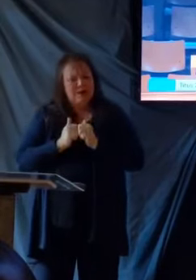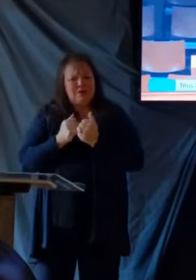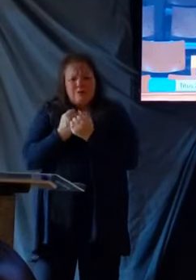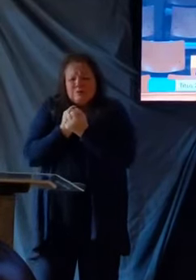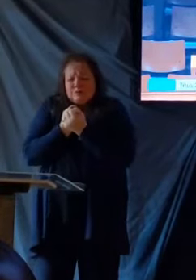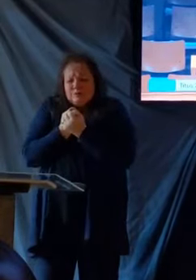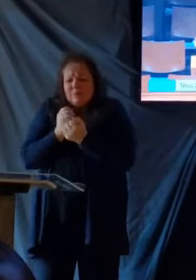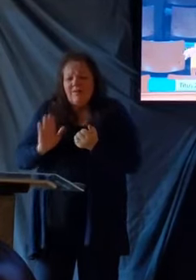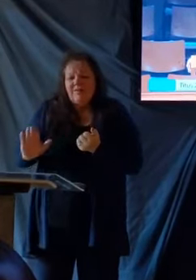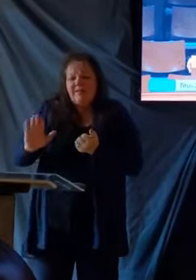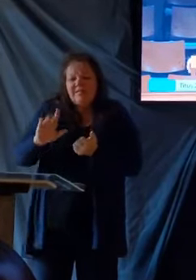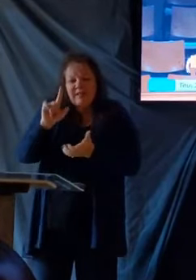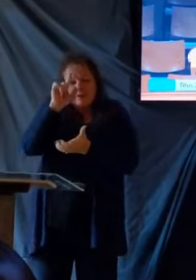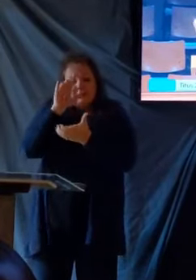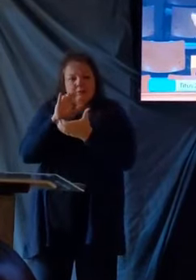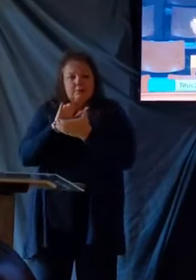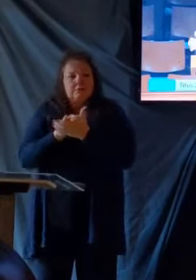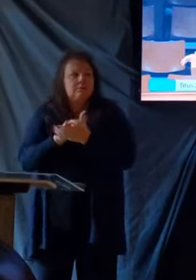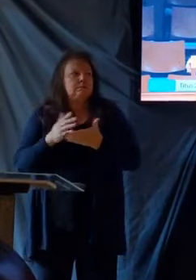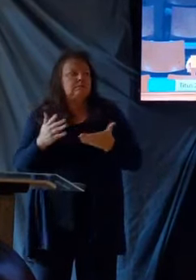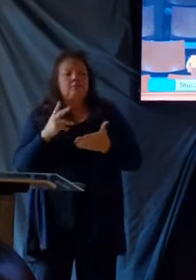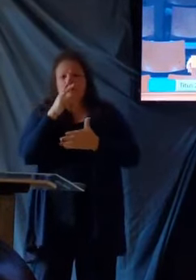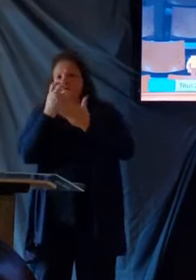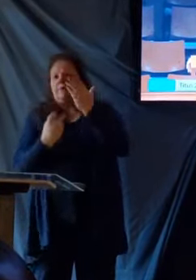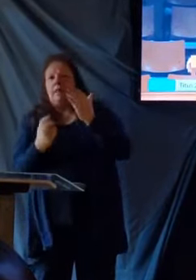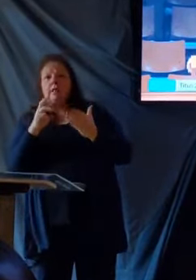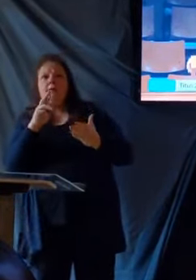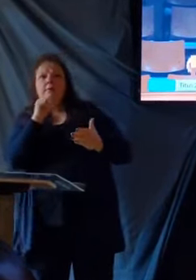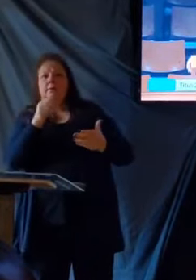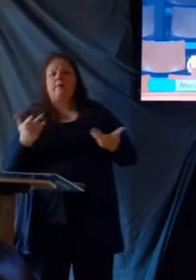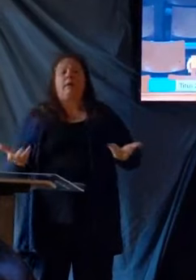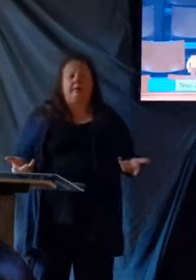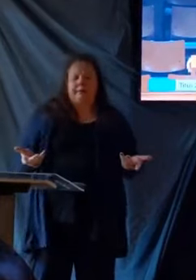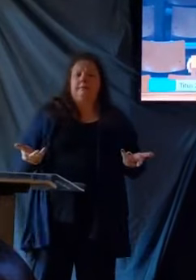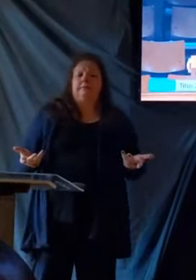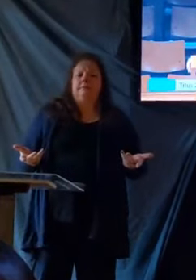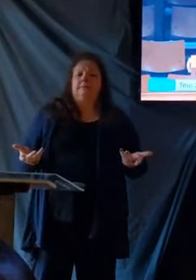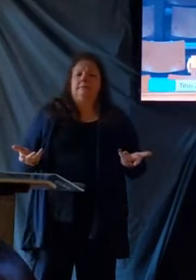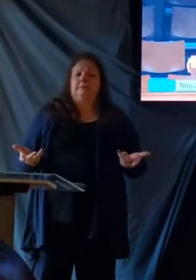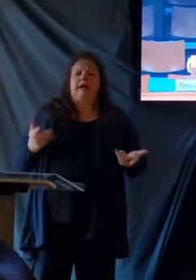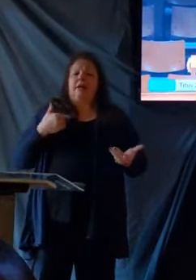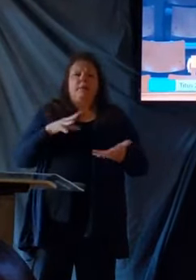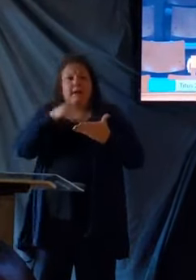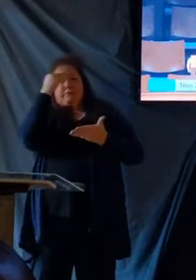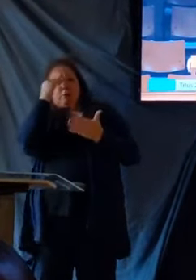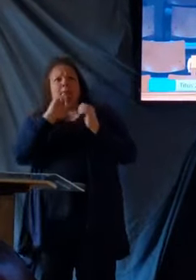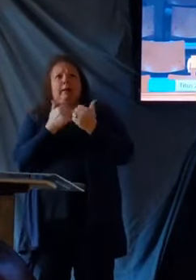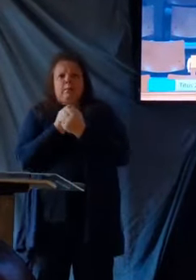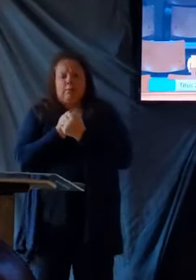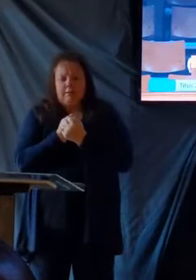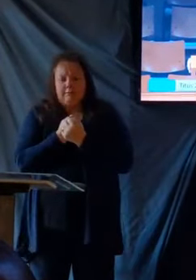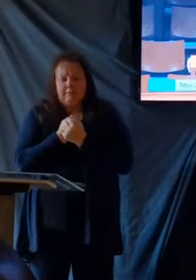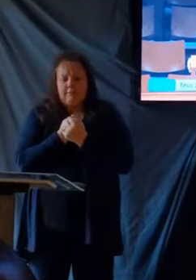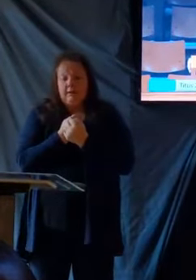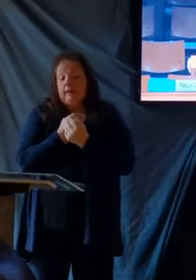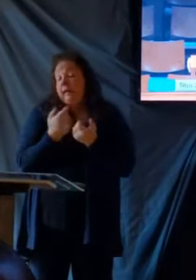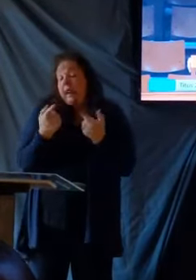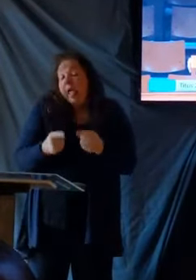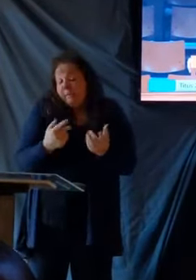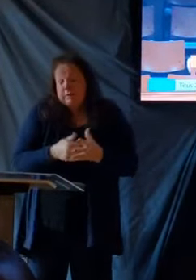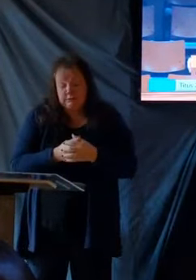love their husbands. You say, well, it's not love. You fall in love or you're not in love. You don't have to learn that. You just,